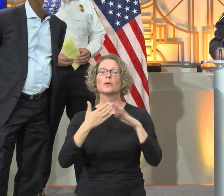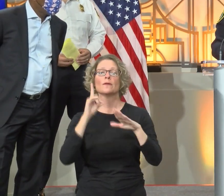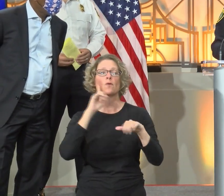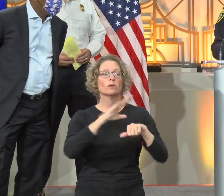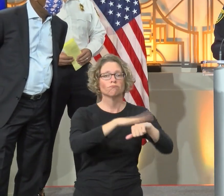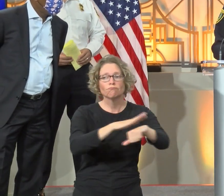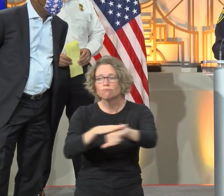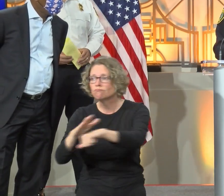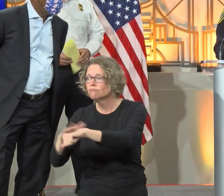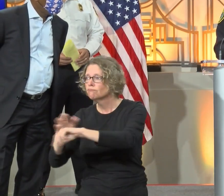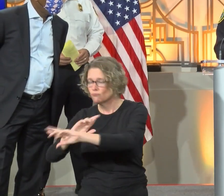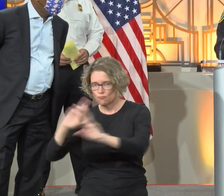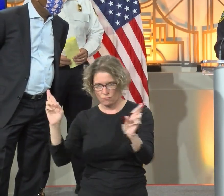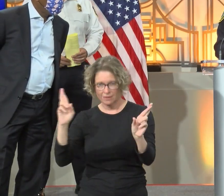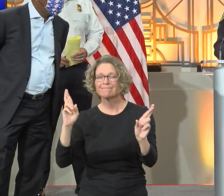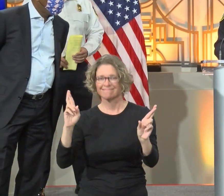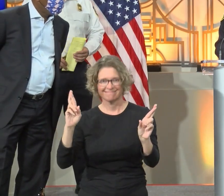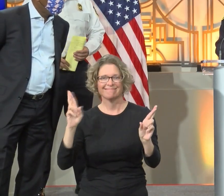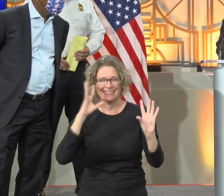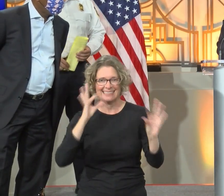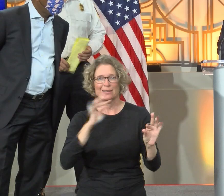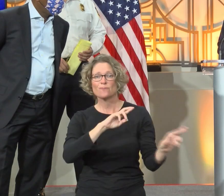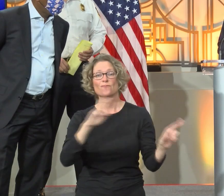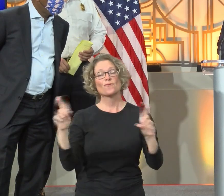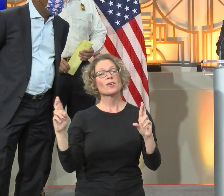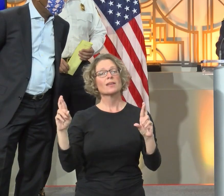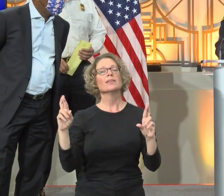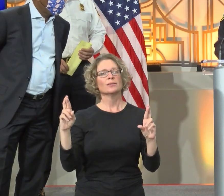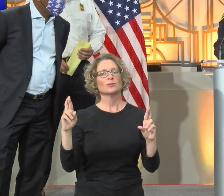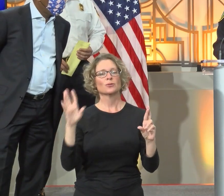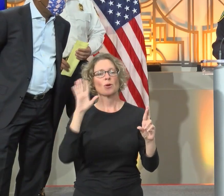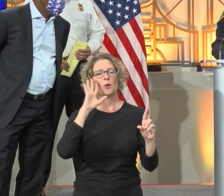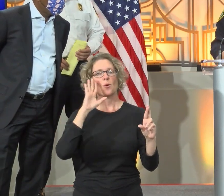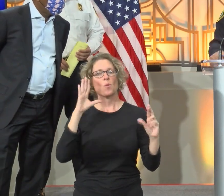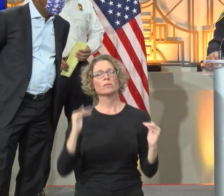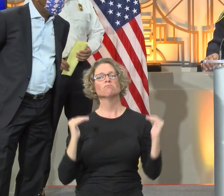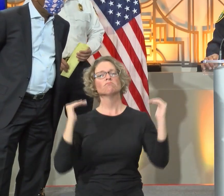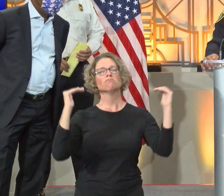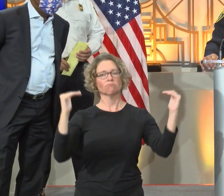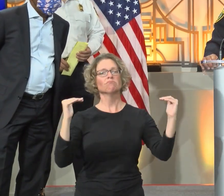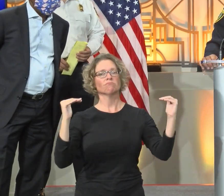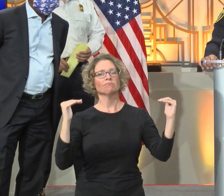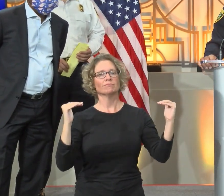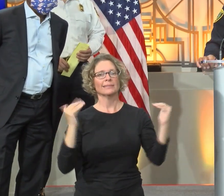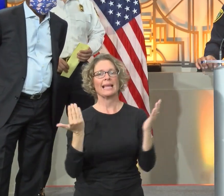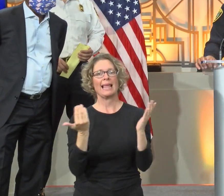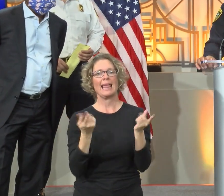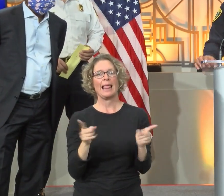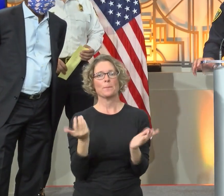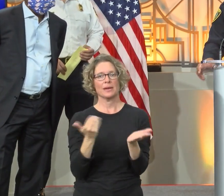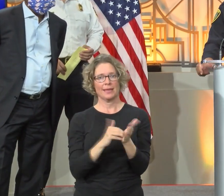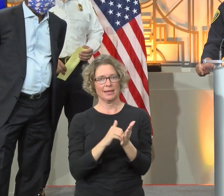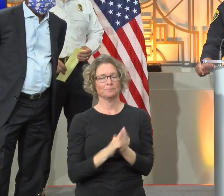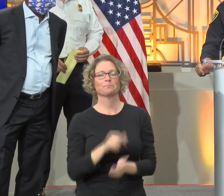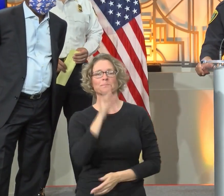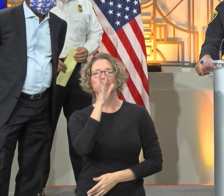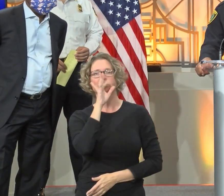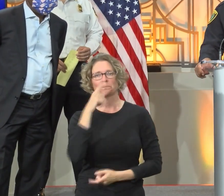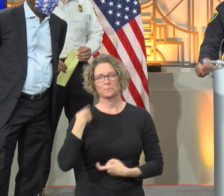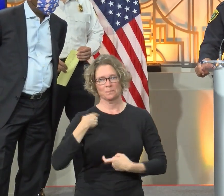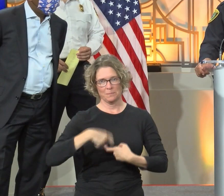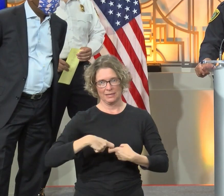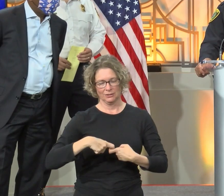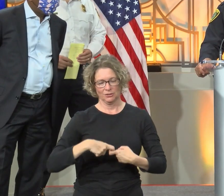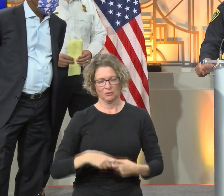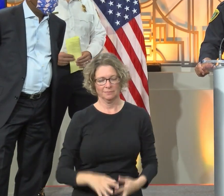we're ready. And as always, we'll rise to the occasion. Y la comunidad en español, acuérdese que esta tormenta